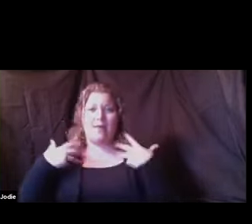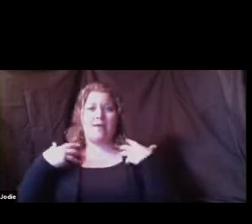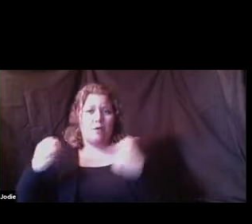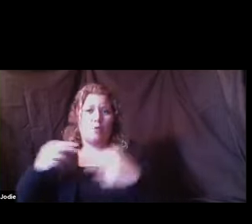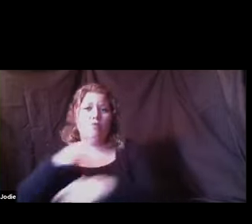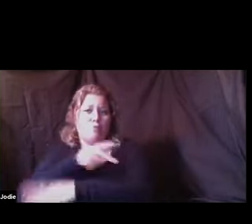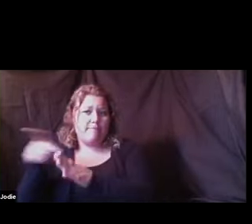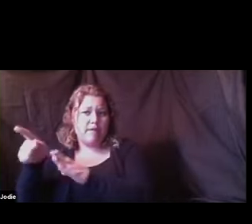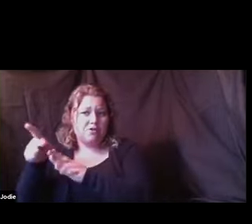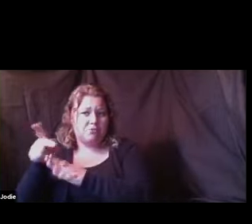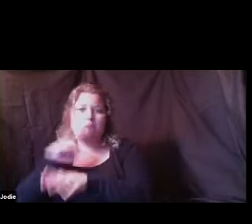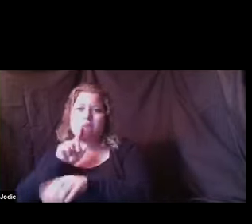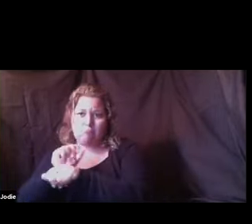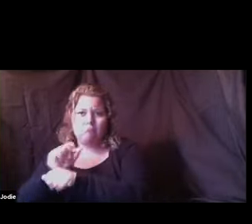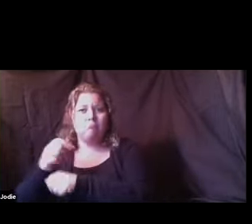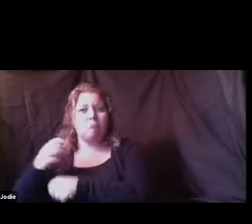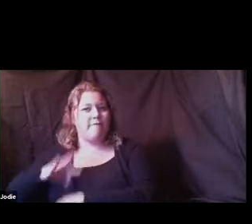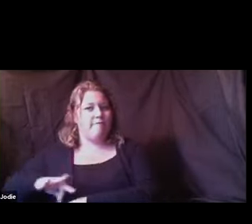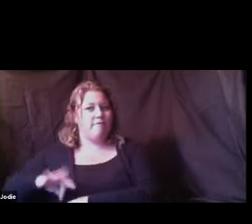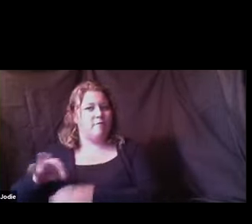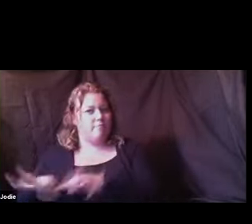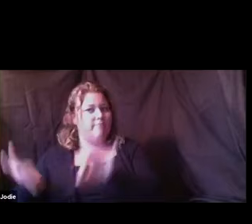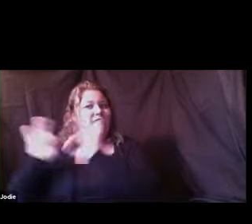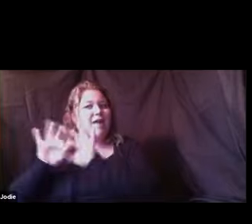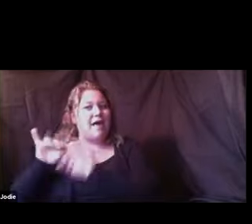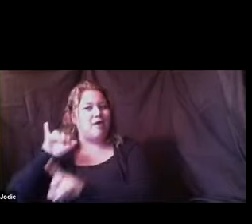it's accurate and